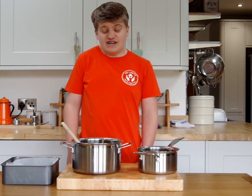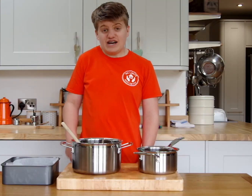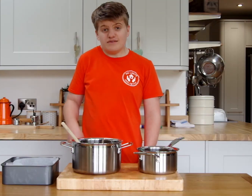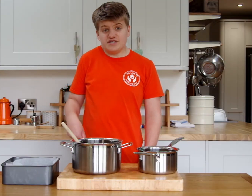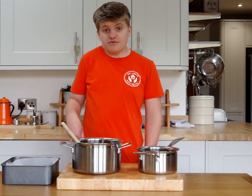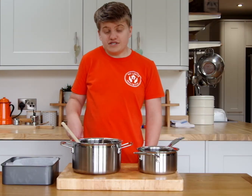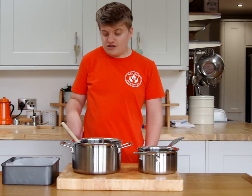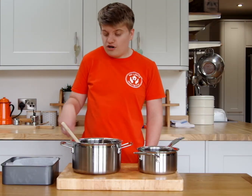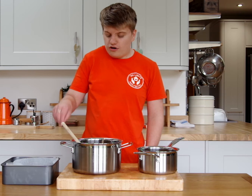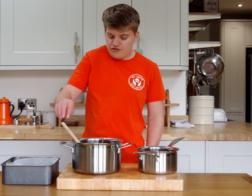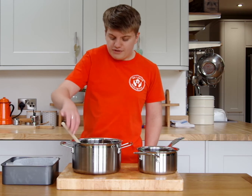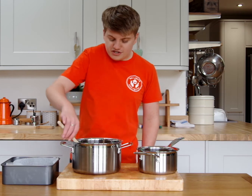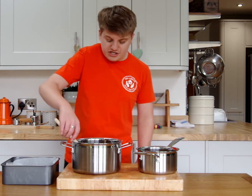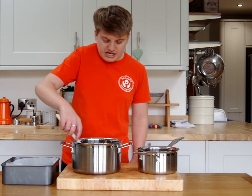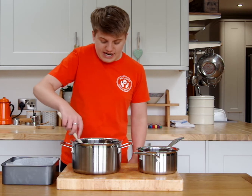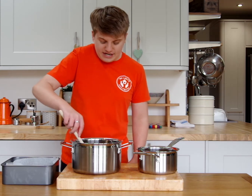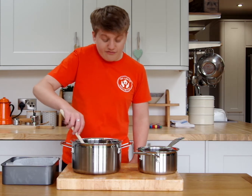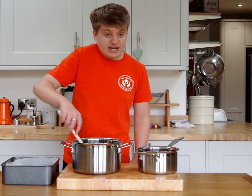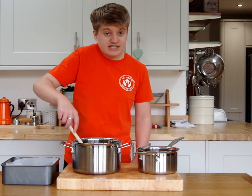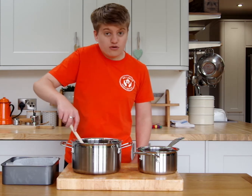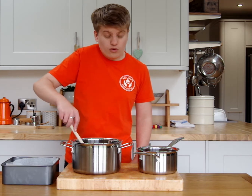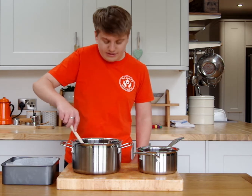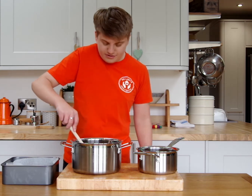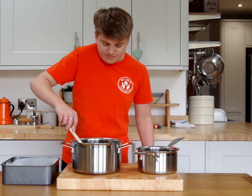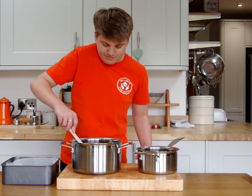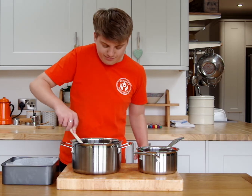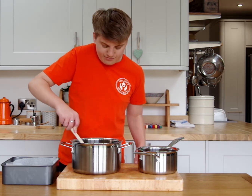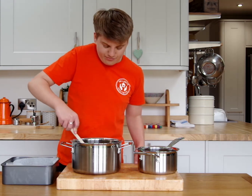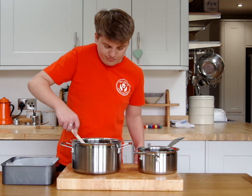Now I need to put in half the mixture and flatten it all out.